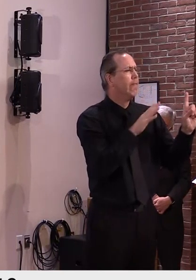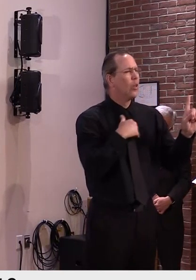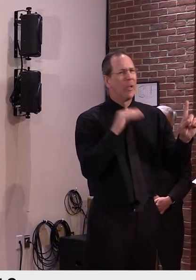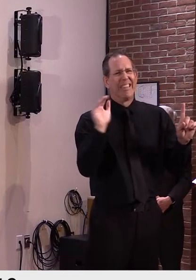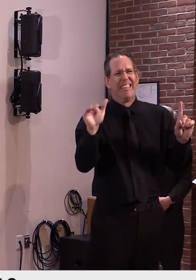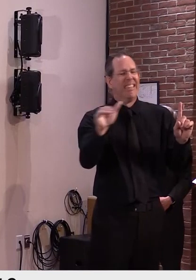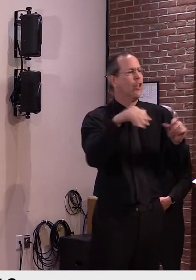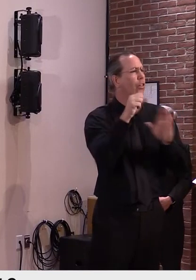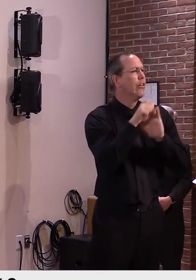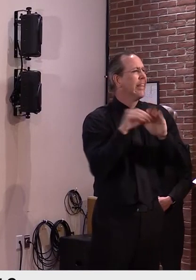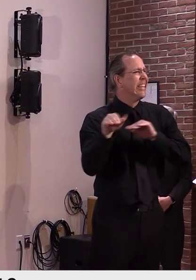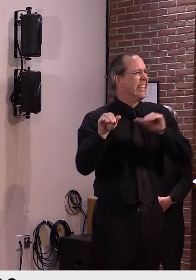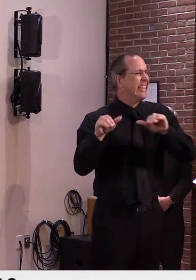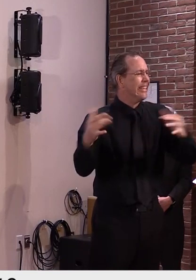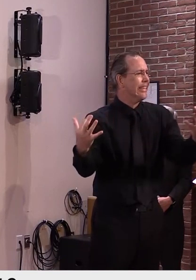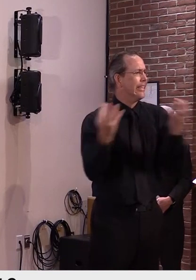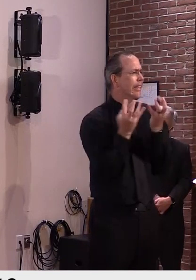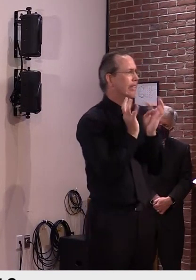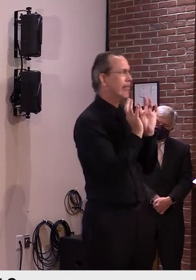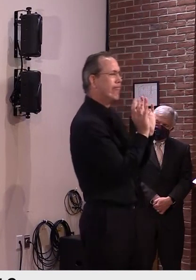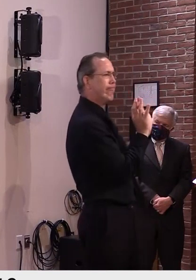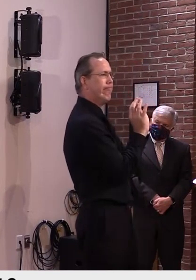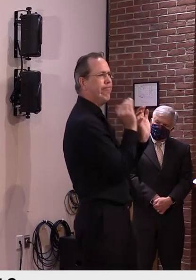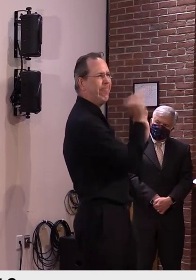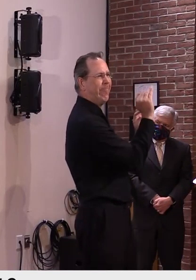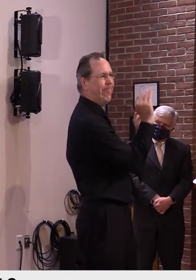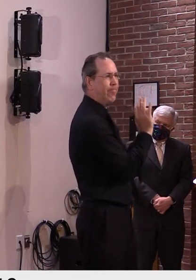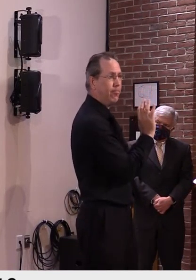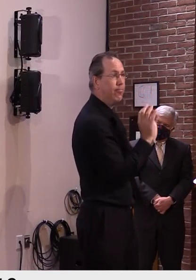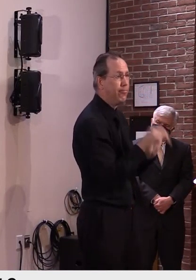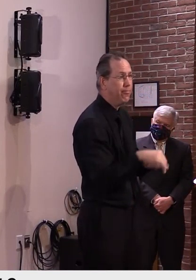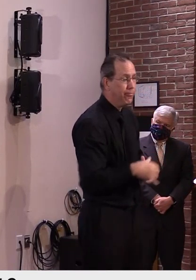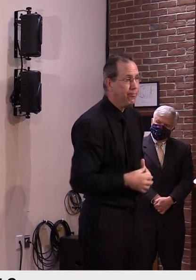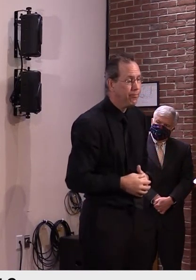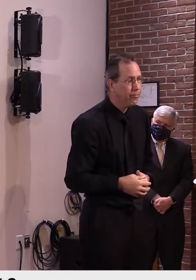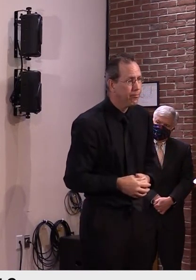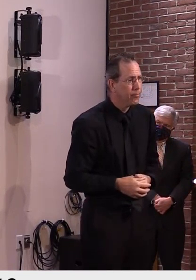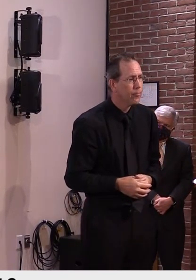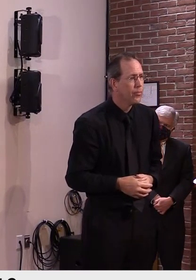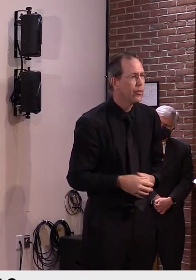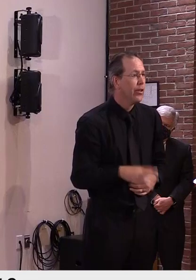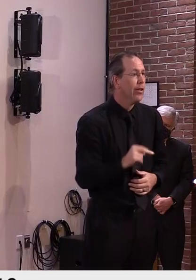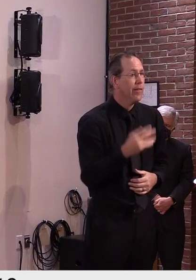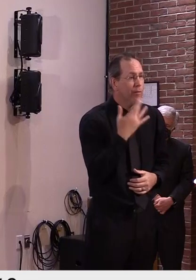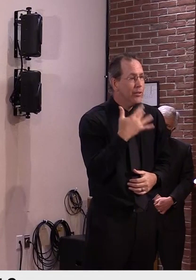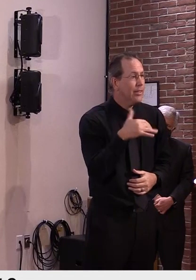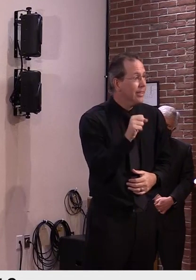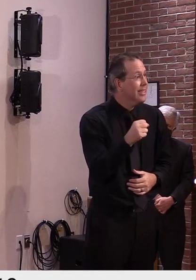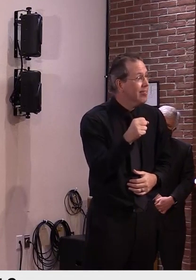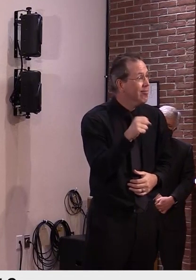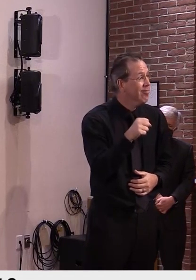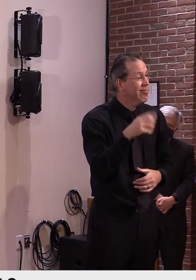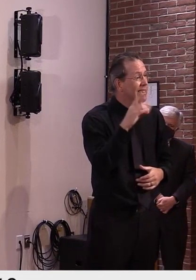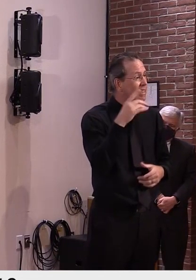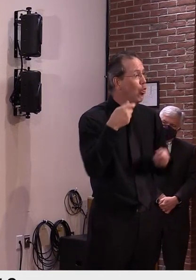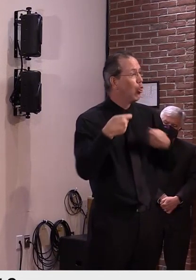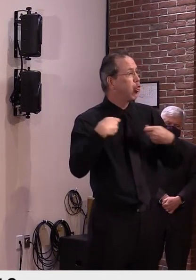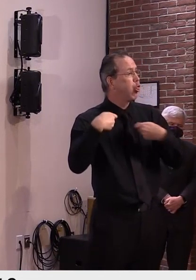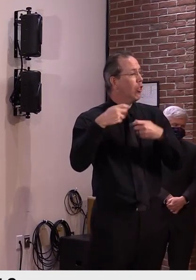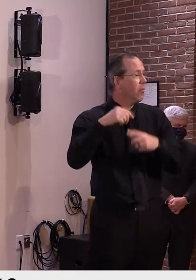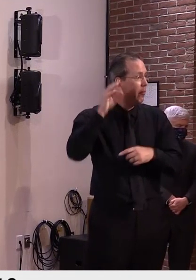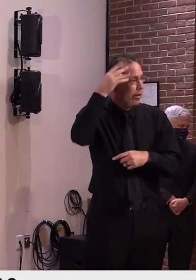another example, but this too will come to pass. And like I said, the right information is always coming out. It just might not